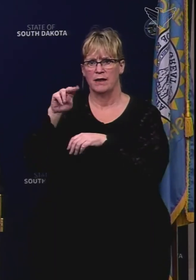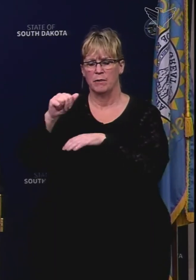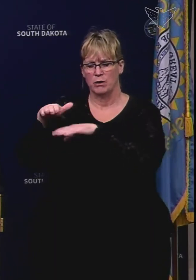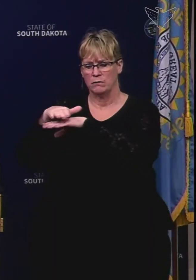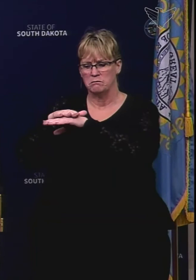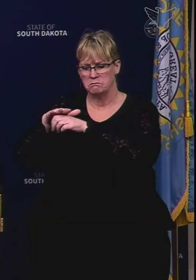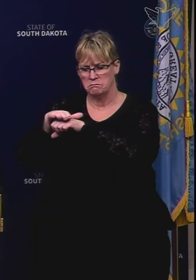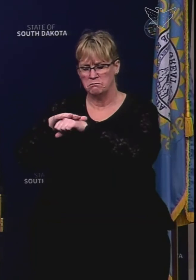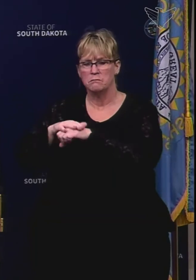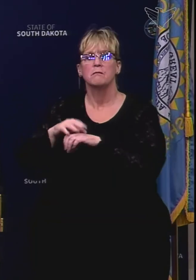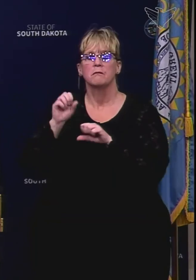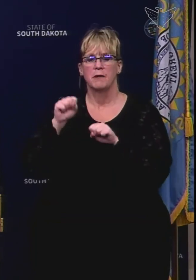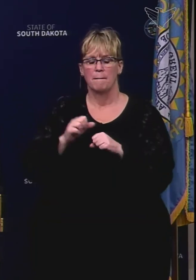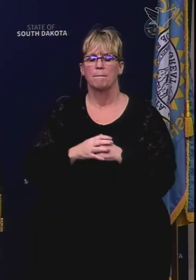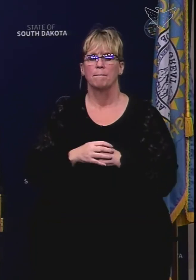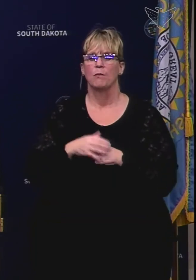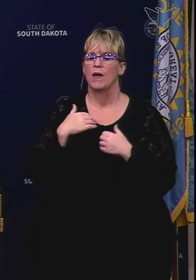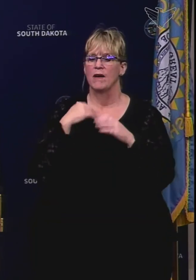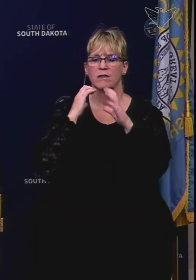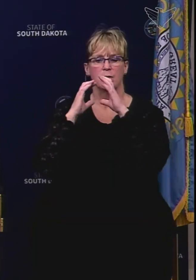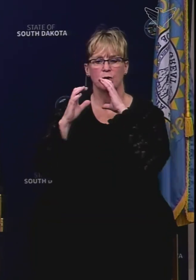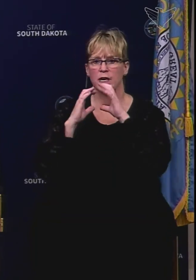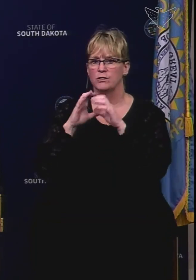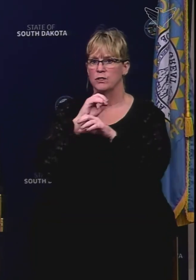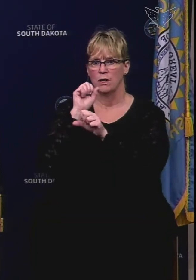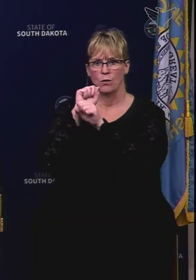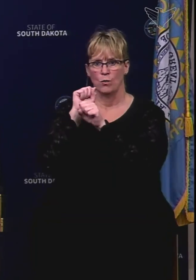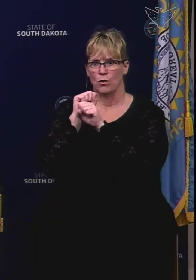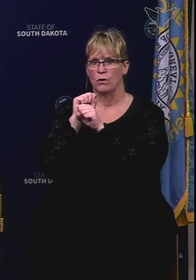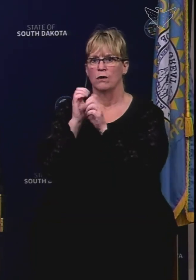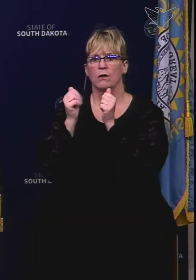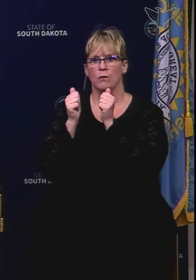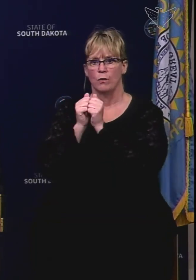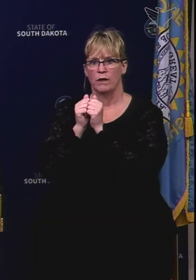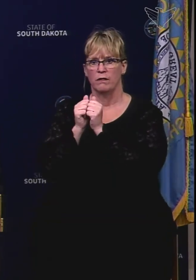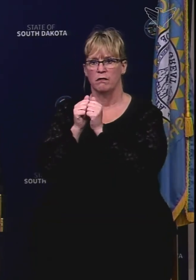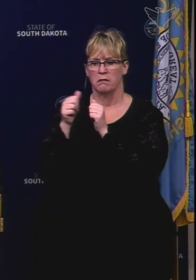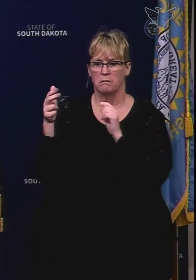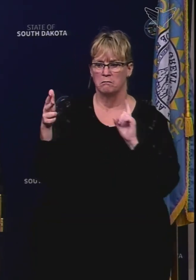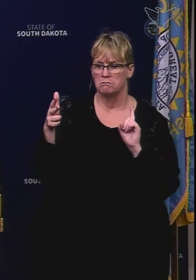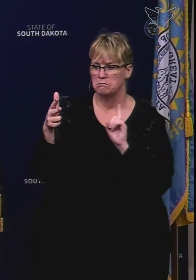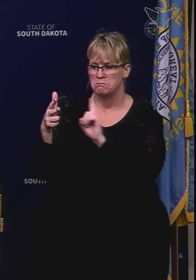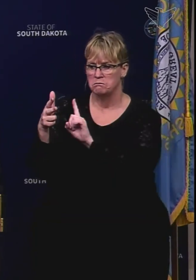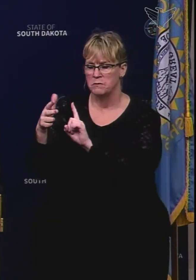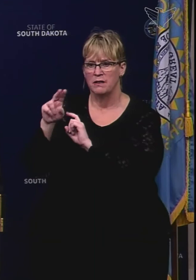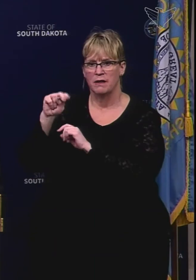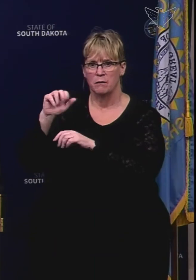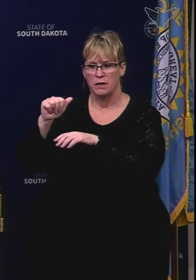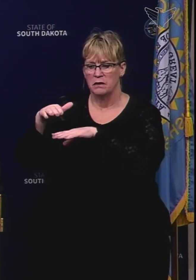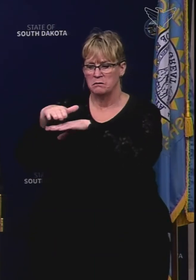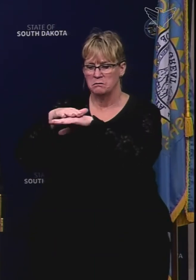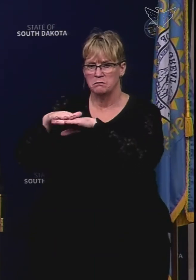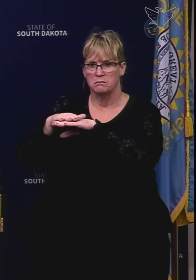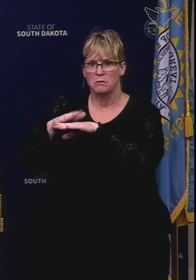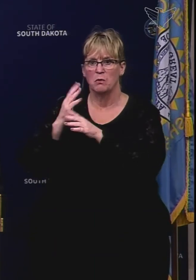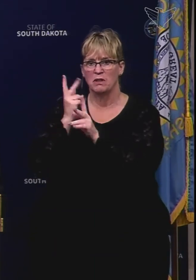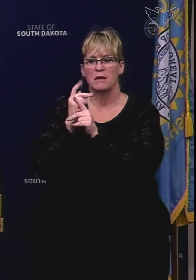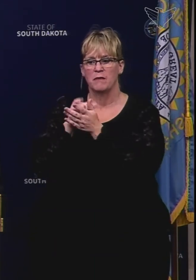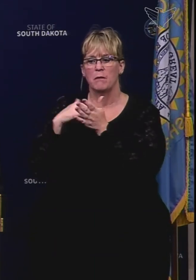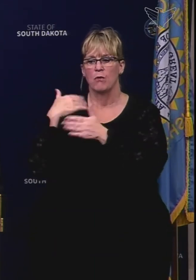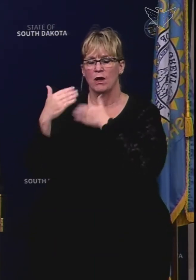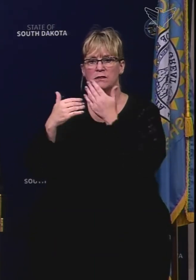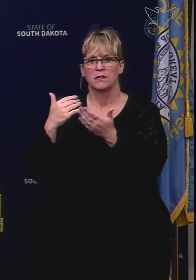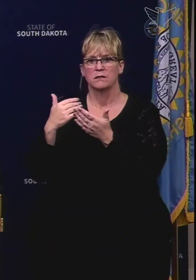we're continuing to have communications and work, and we will keep that process in place.